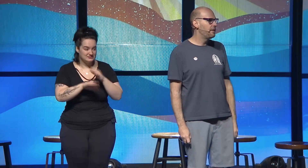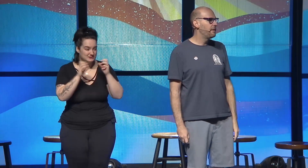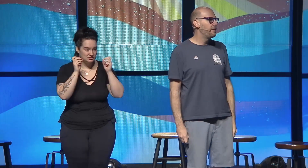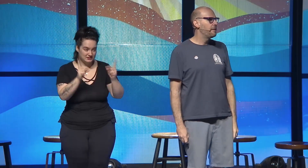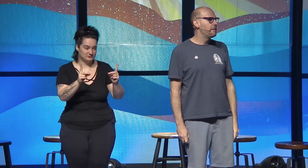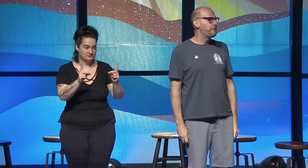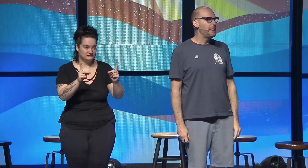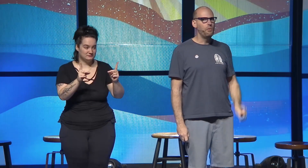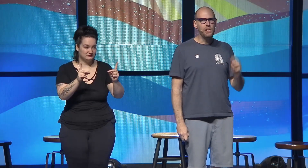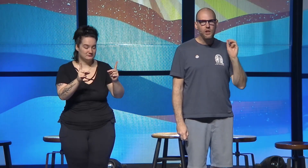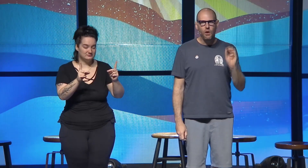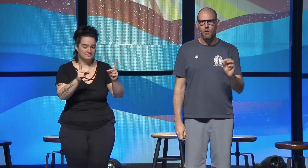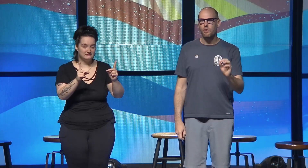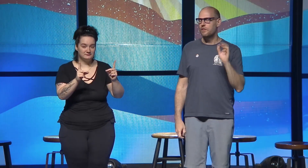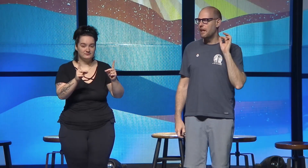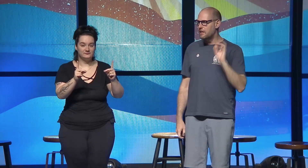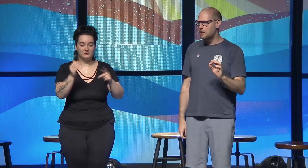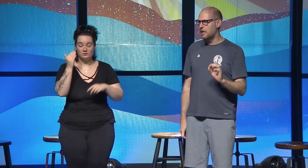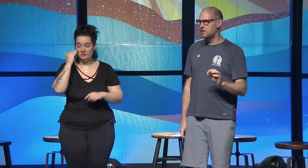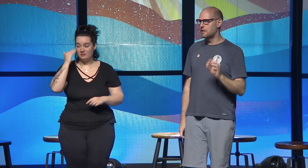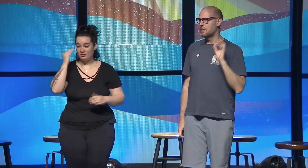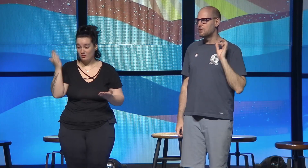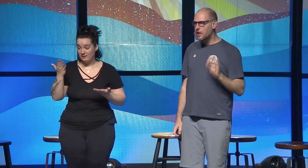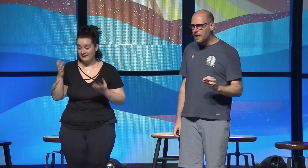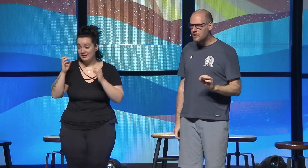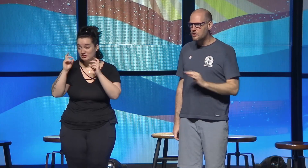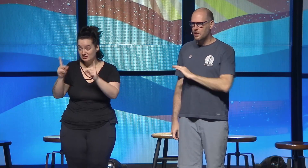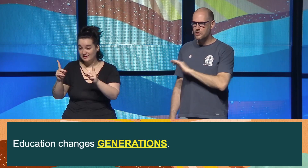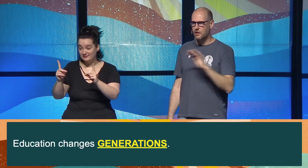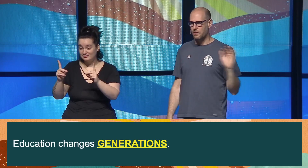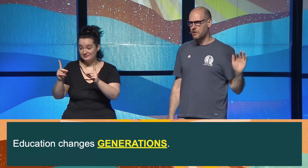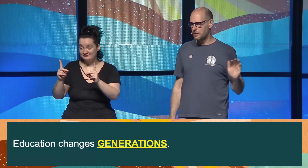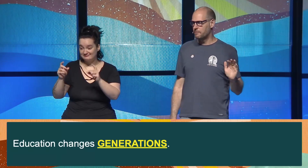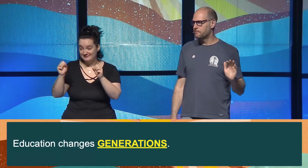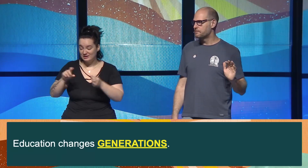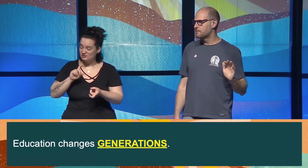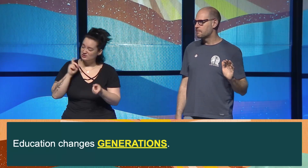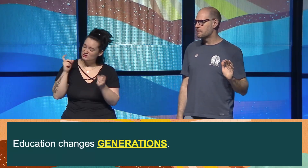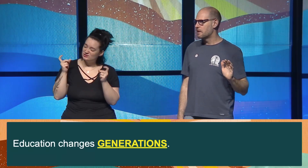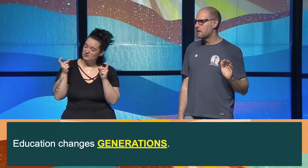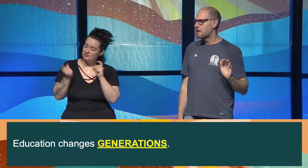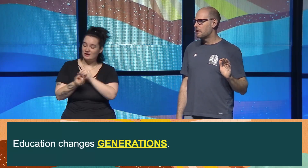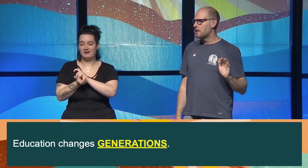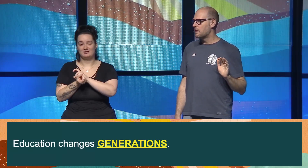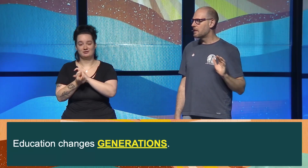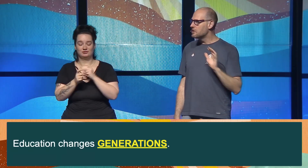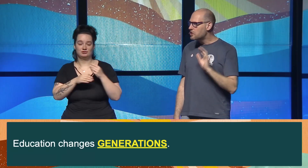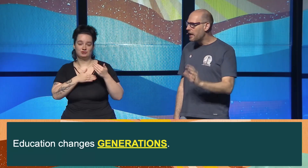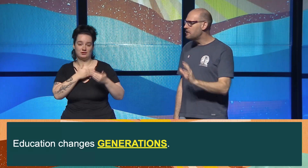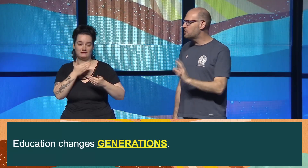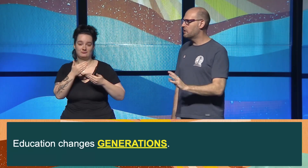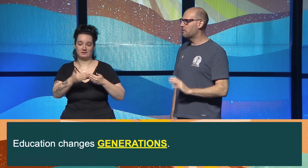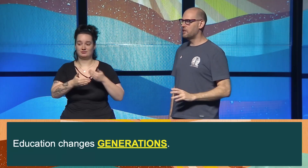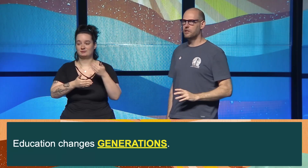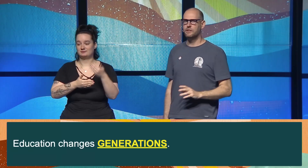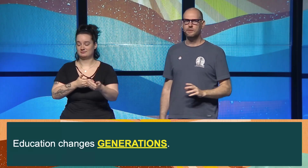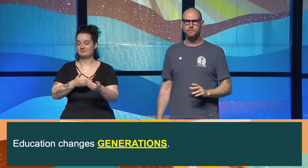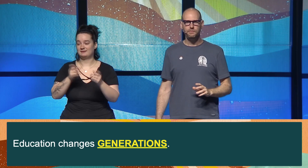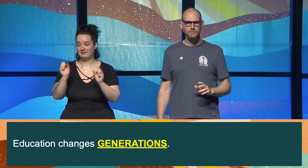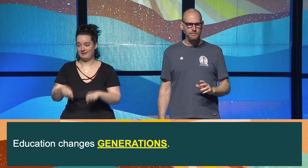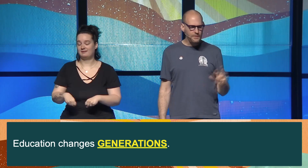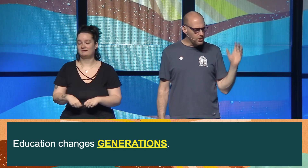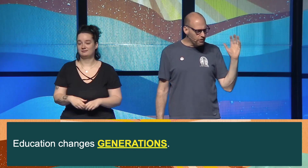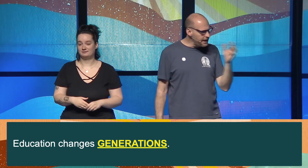education. And we know that education can change a generation. It can change